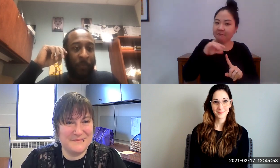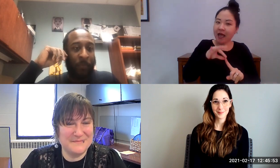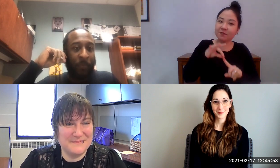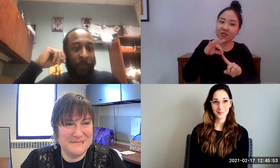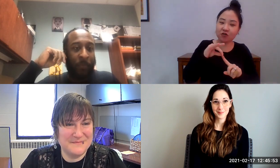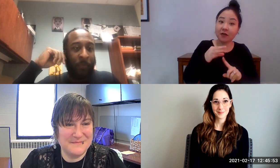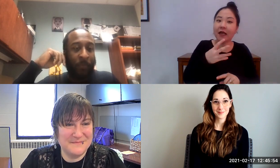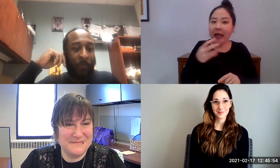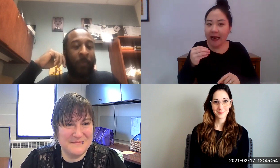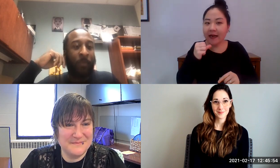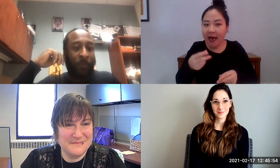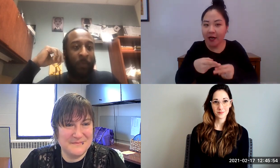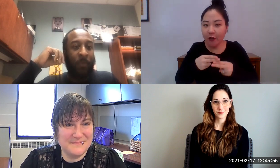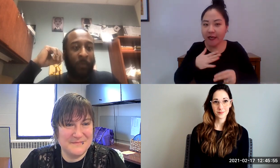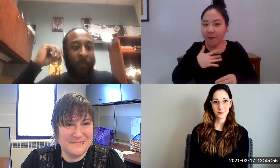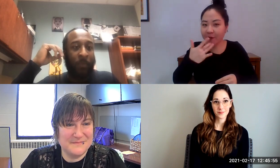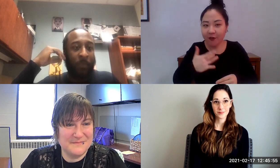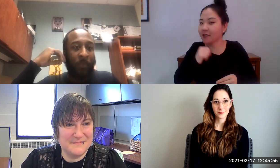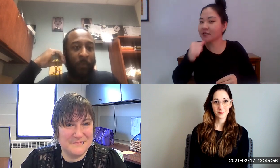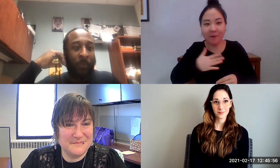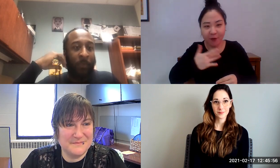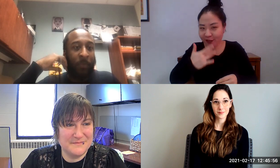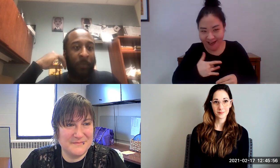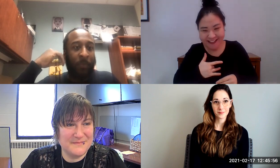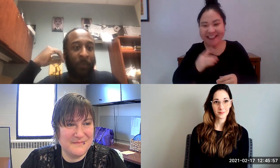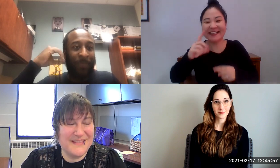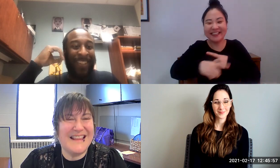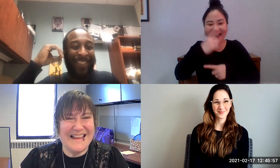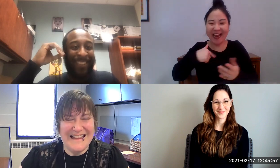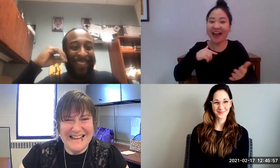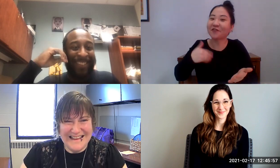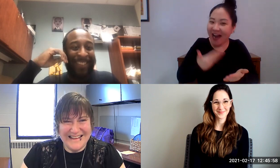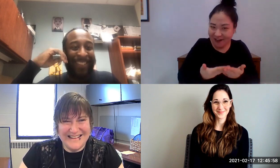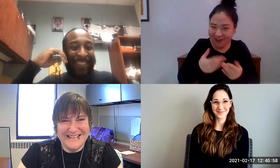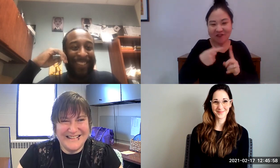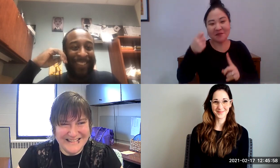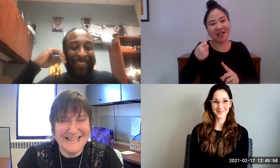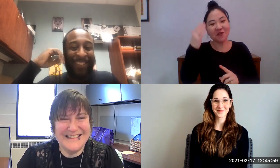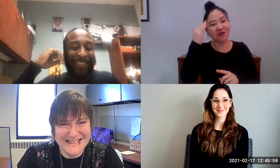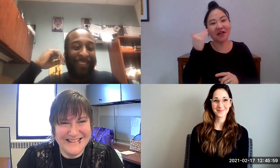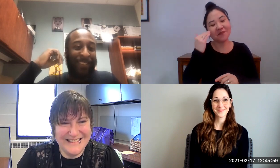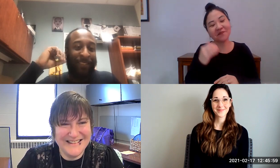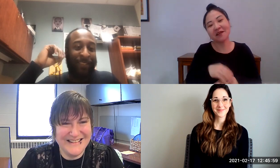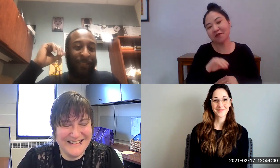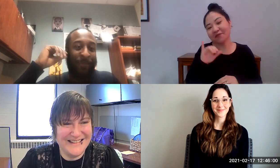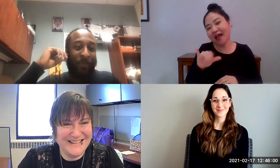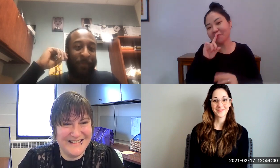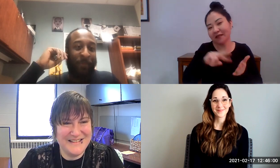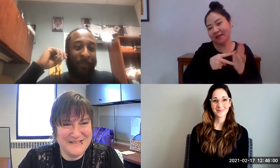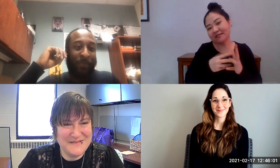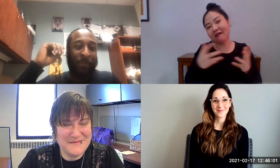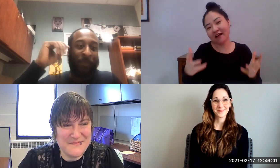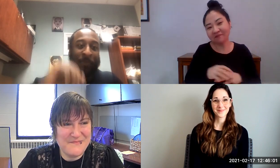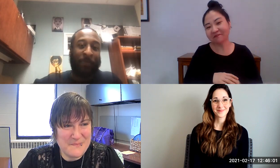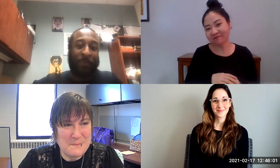day as special and not calling it my birthday. It's the day I arrived from South Korea. So that